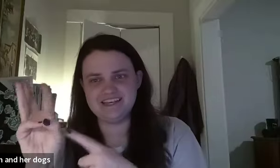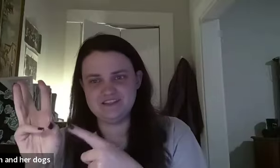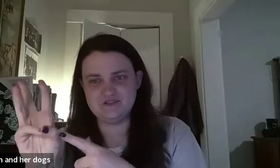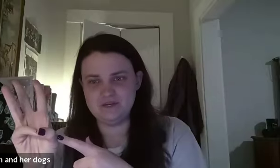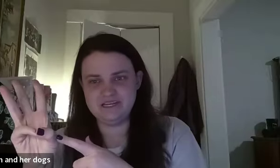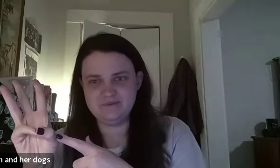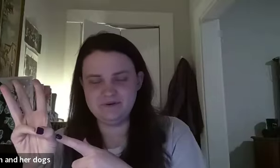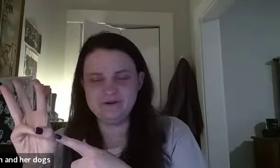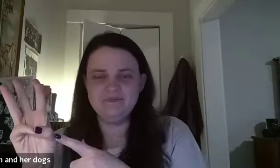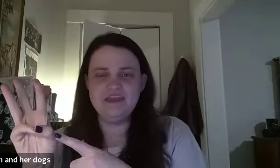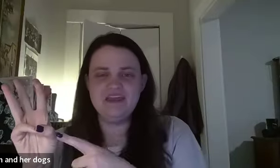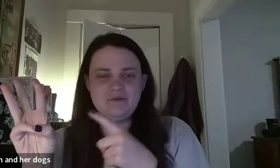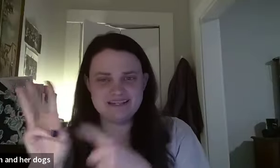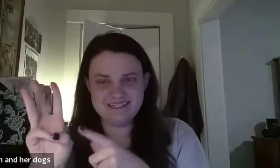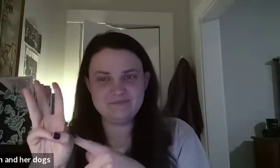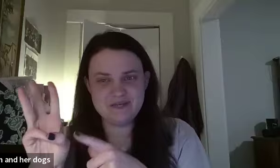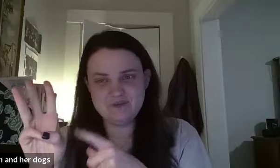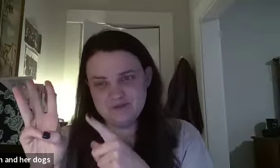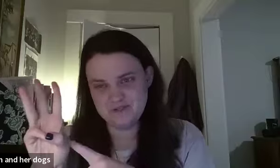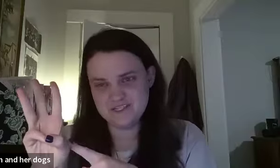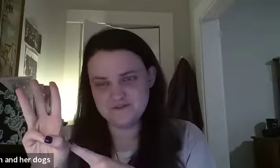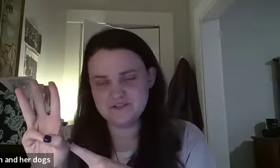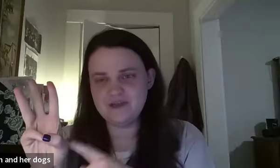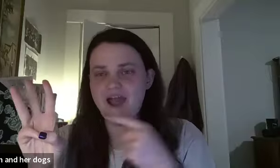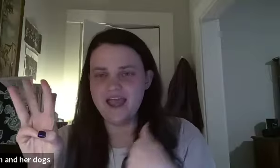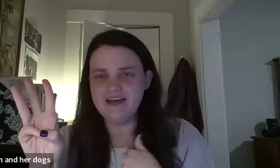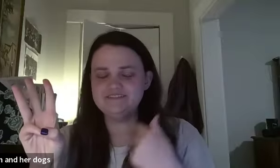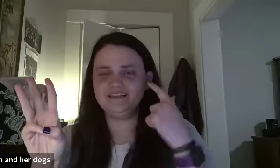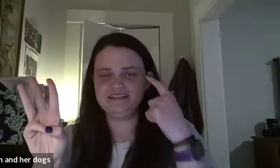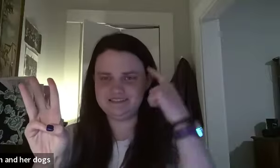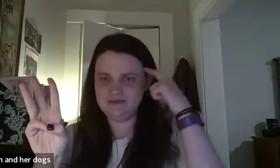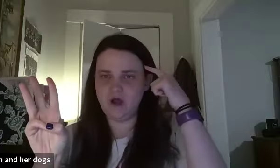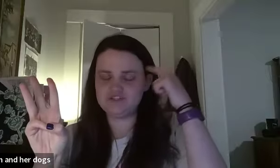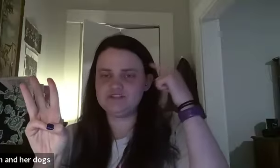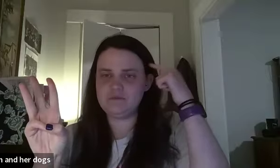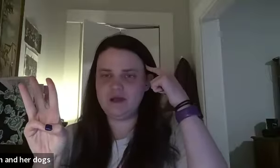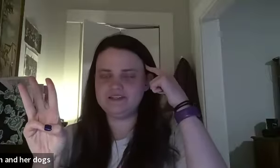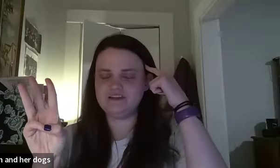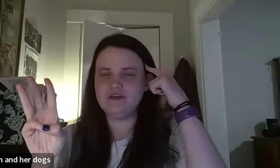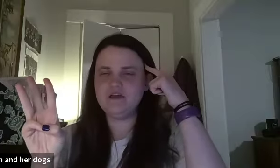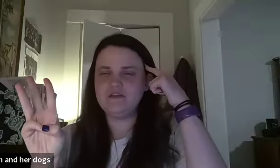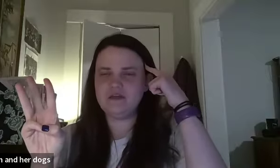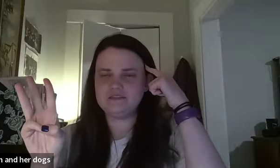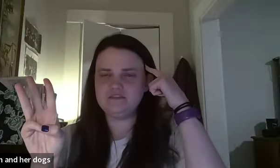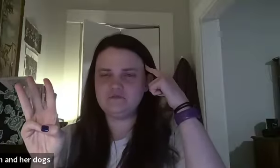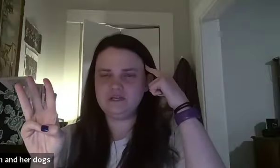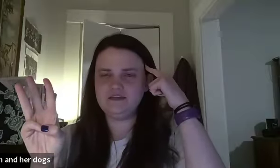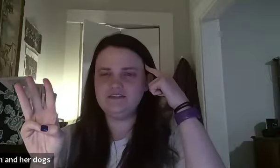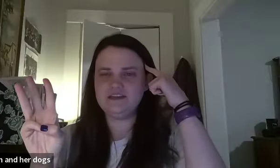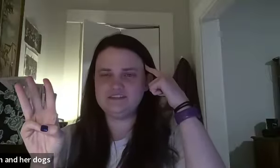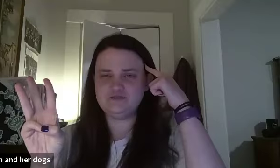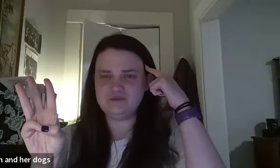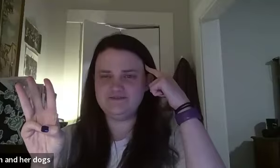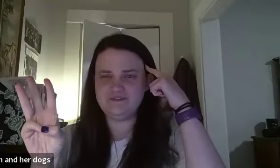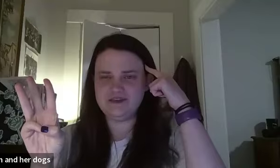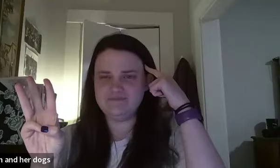as a three anymore. And when I see people who do this for a three, I have to like subconsciously remind myself, that's a three for them.